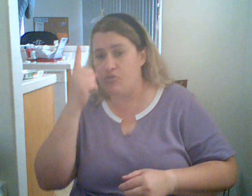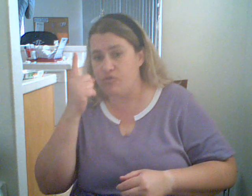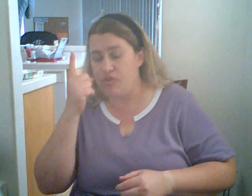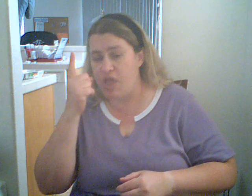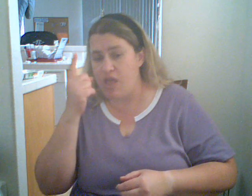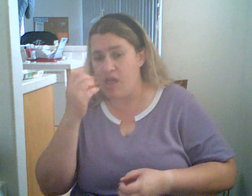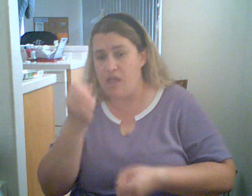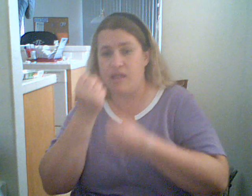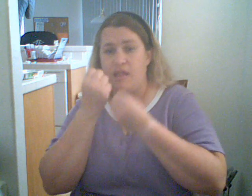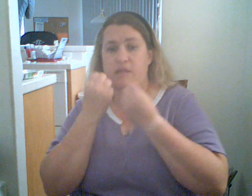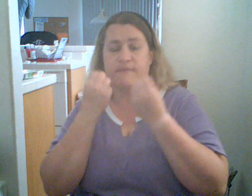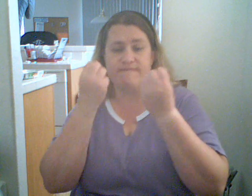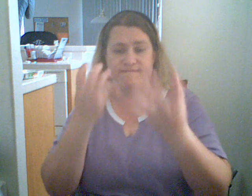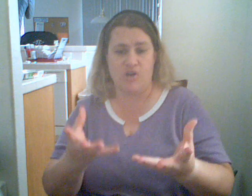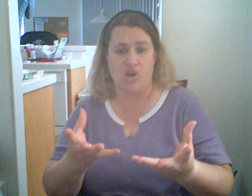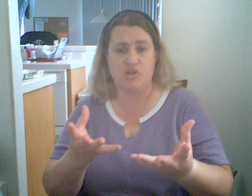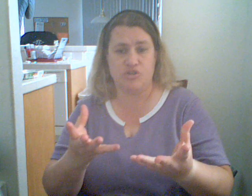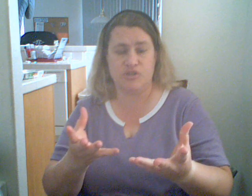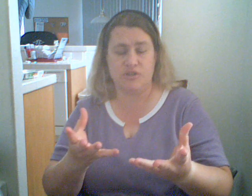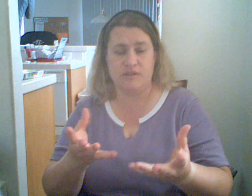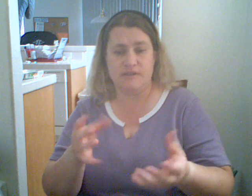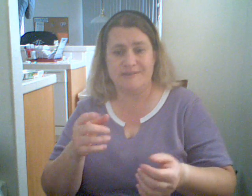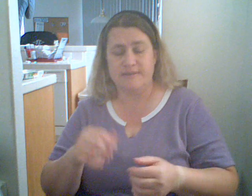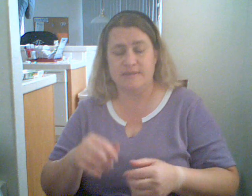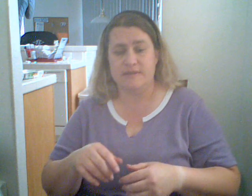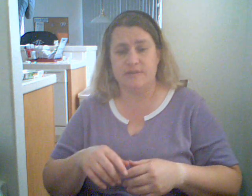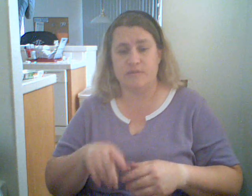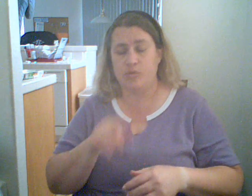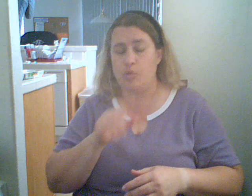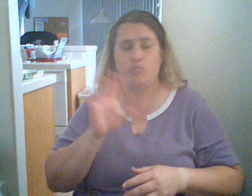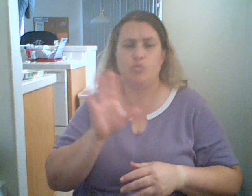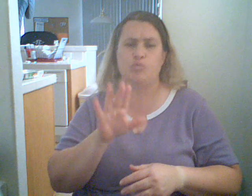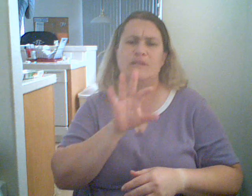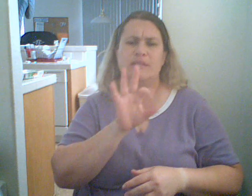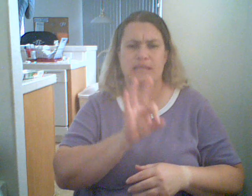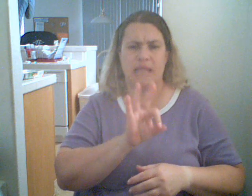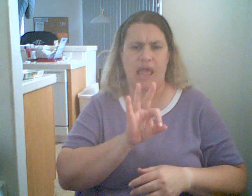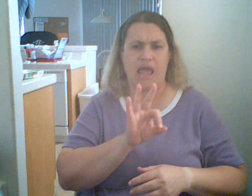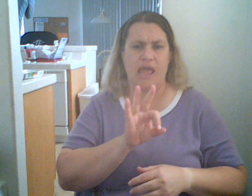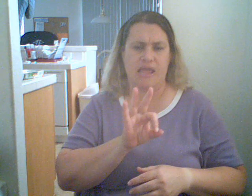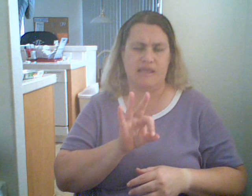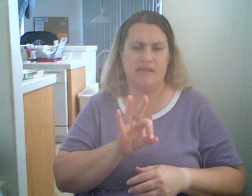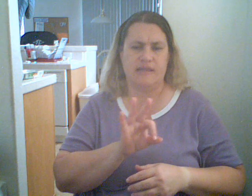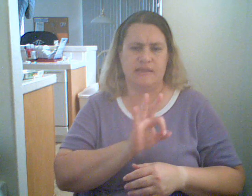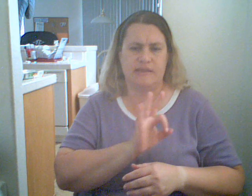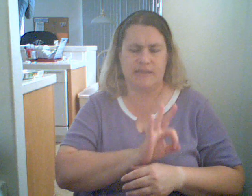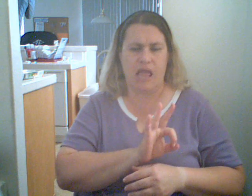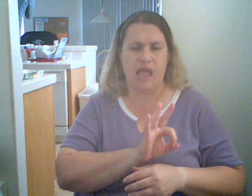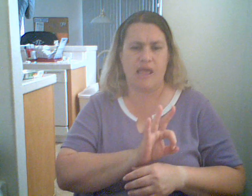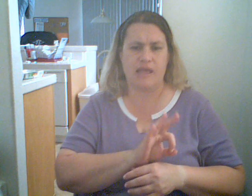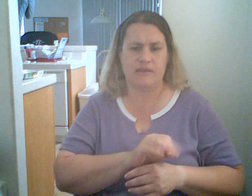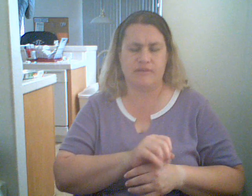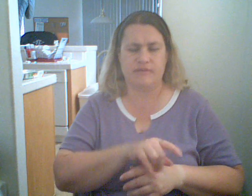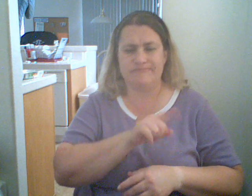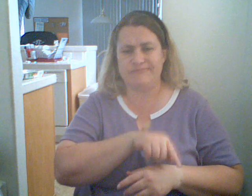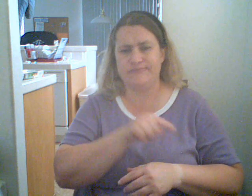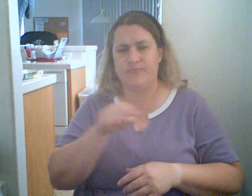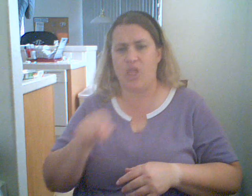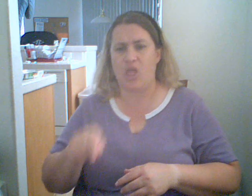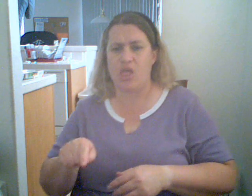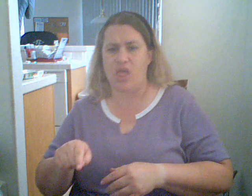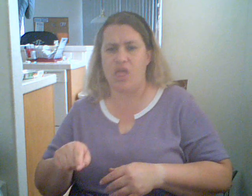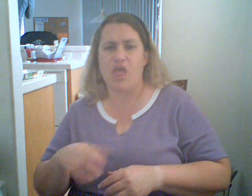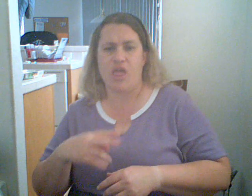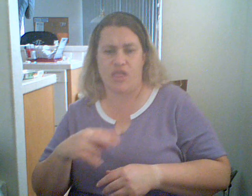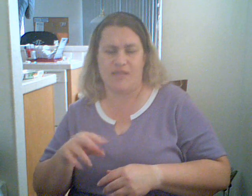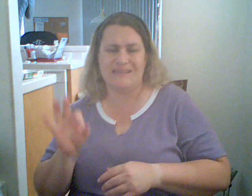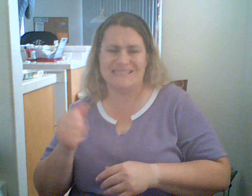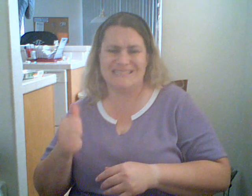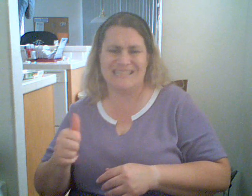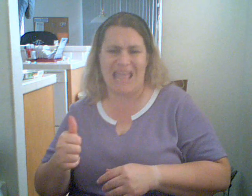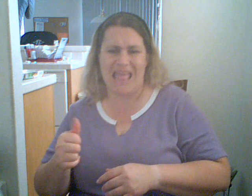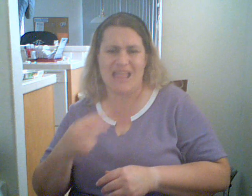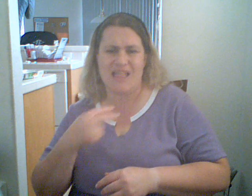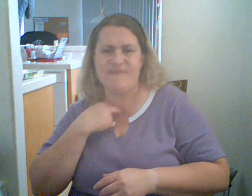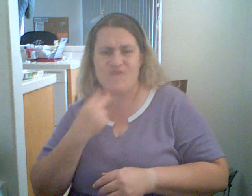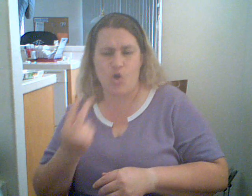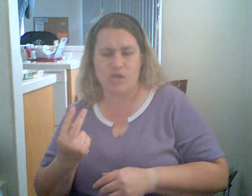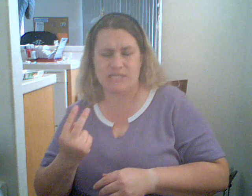sign language. Section 10 is your production and understanding of your voicing language, which we'll say is English. Alright, so that's a